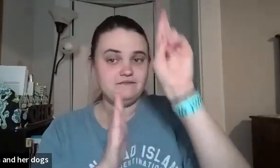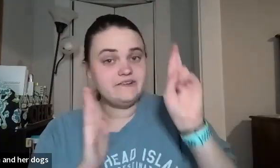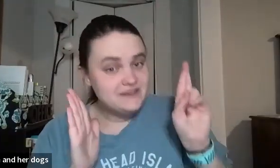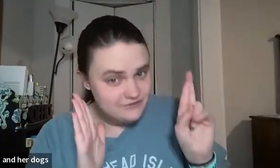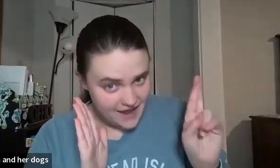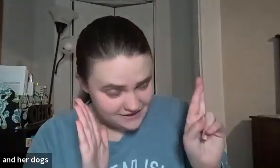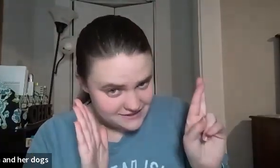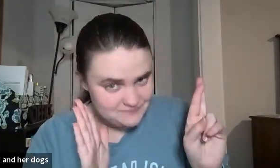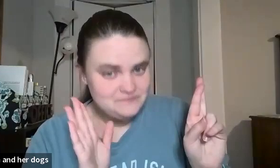Fun fact.